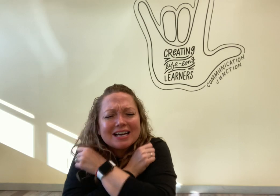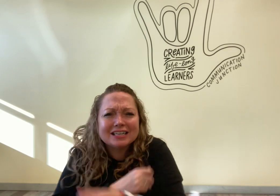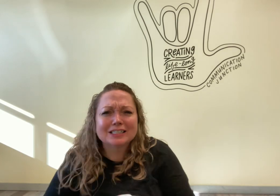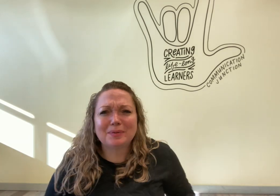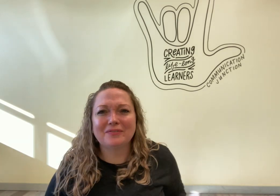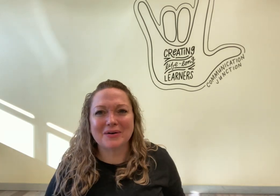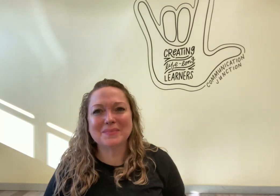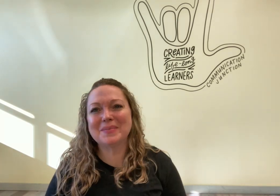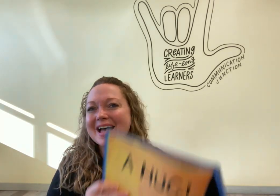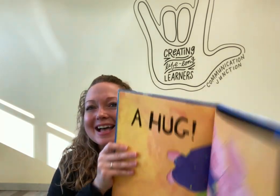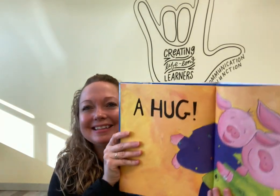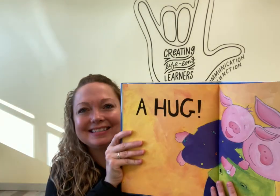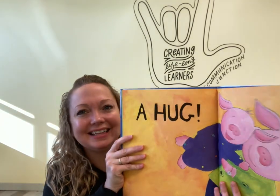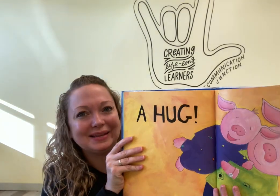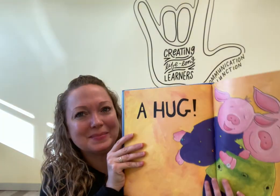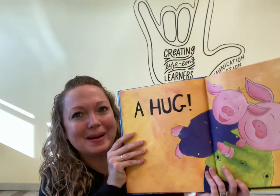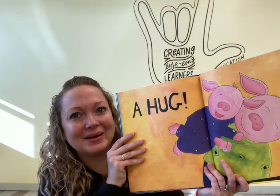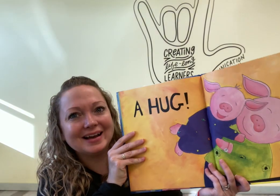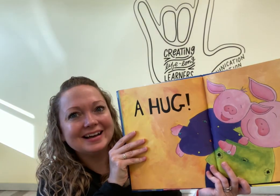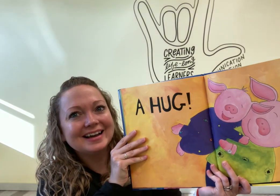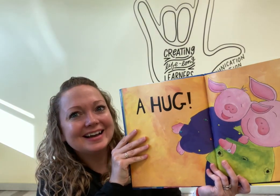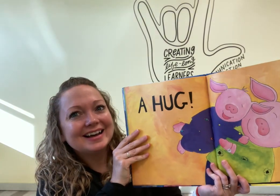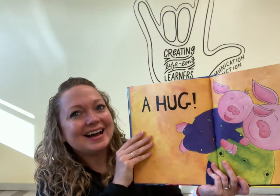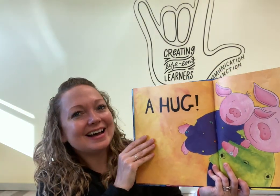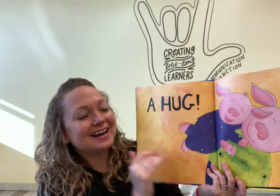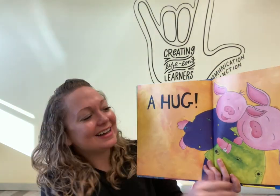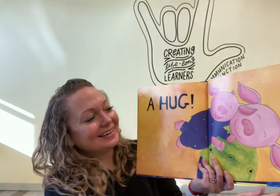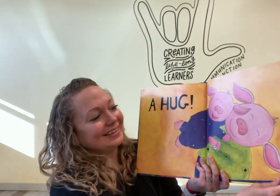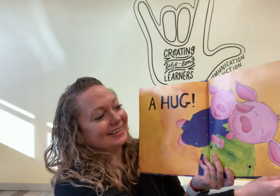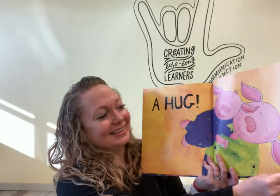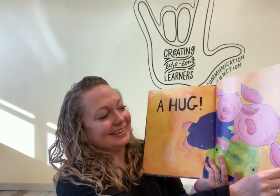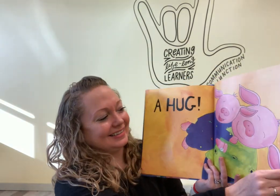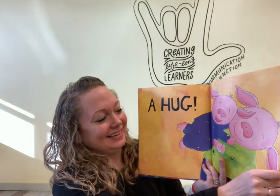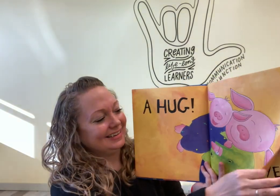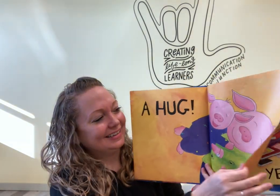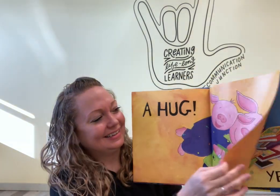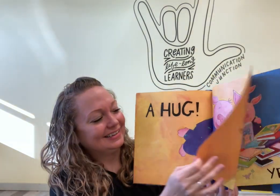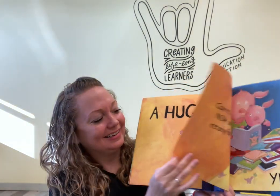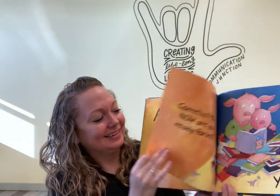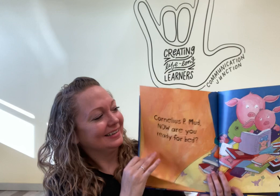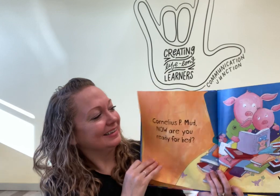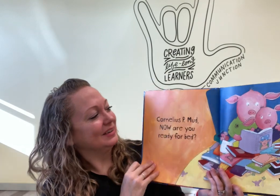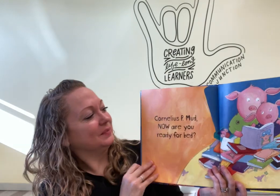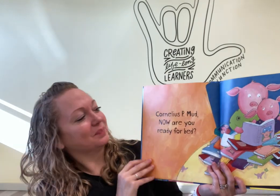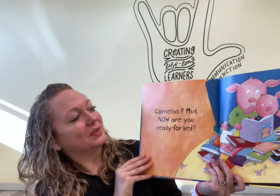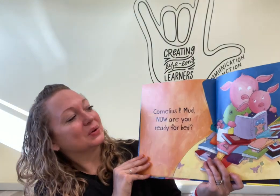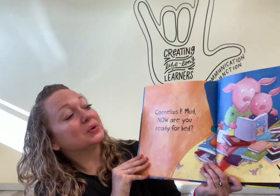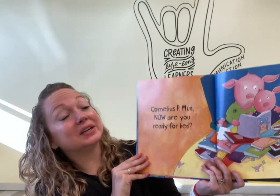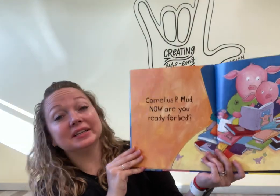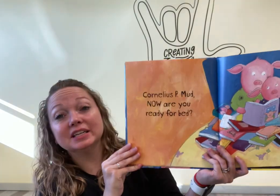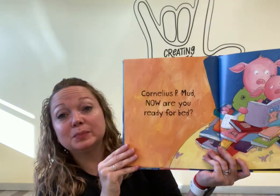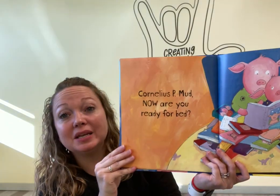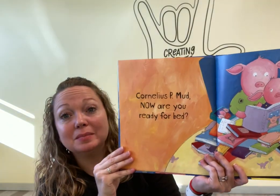hugs before bed, silly mama. A hug. Cornelius P.